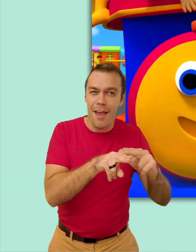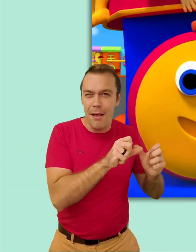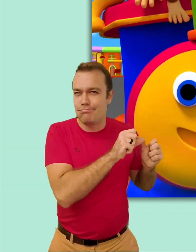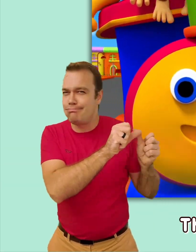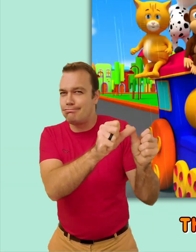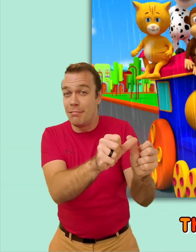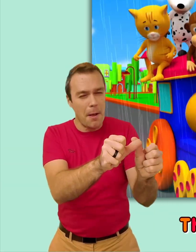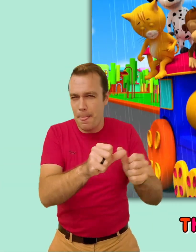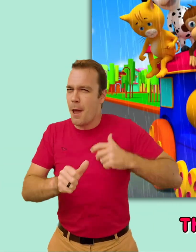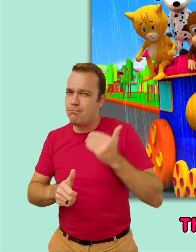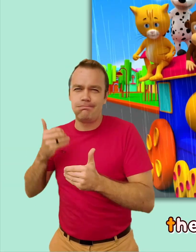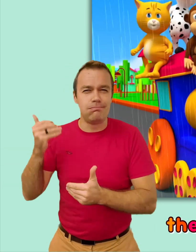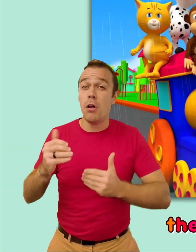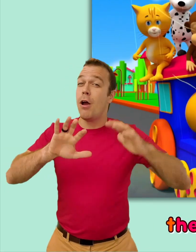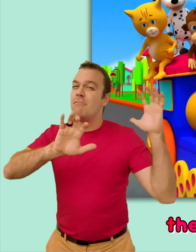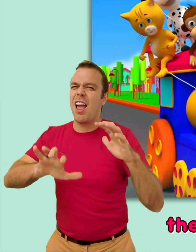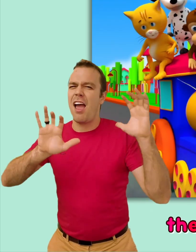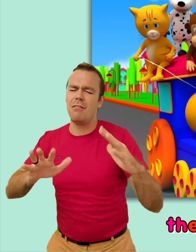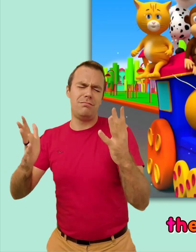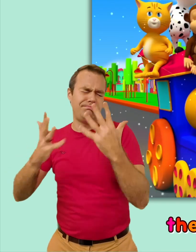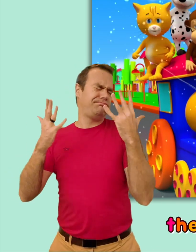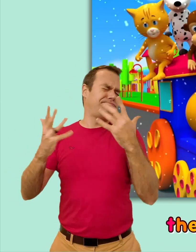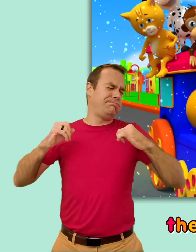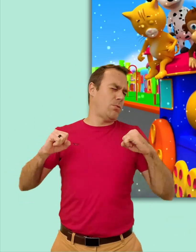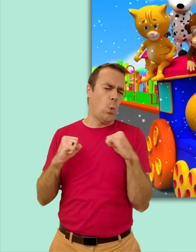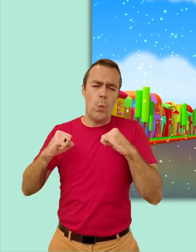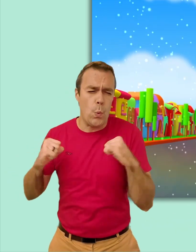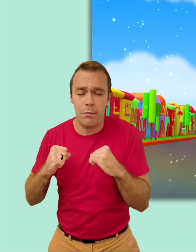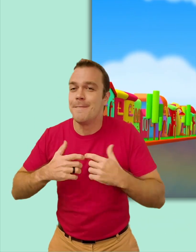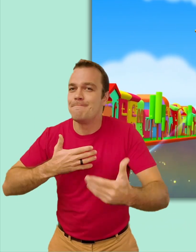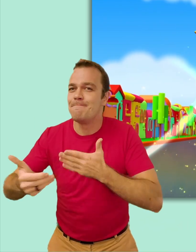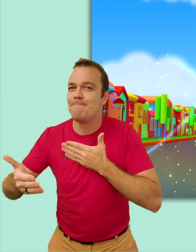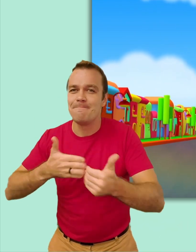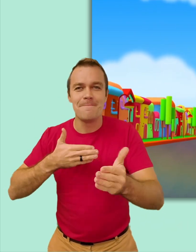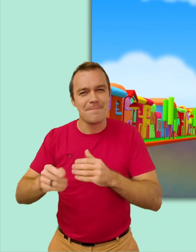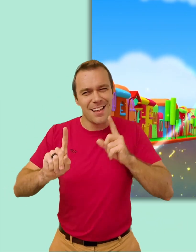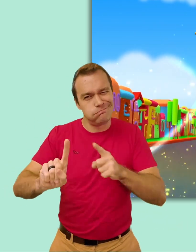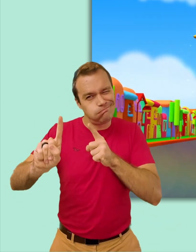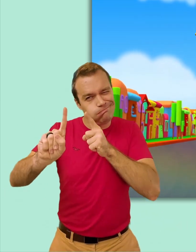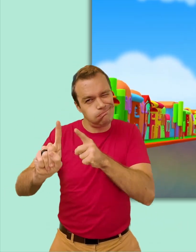go. Through the rain, through the storm, through the snow. We go.